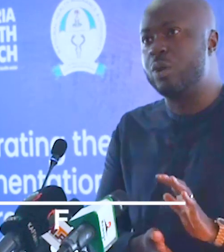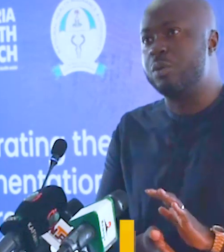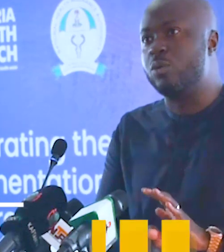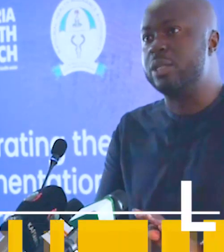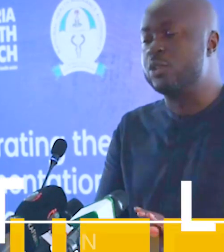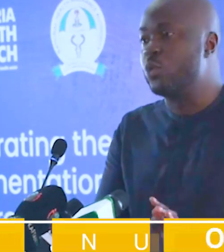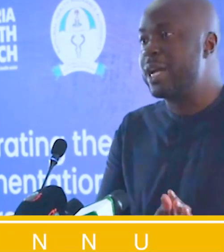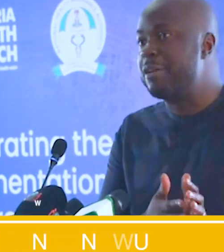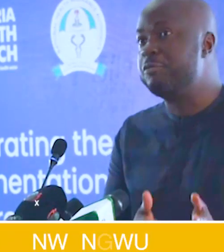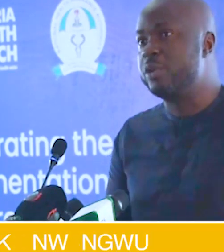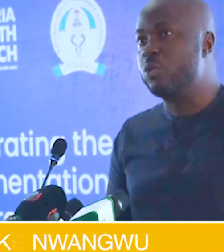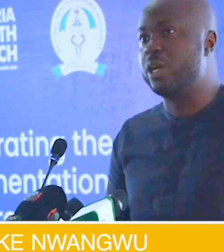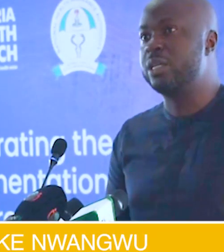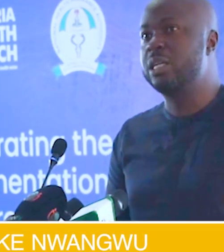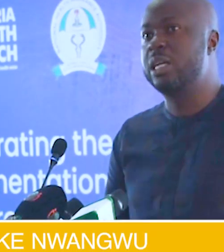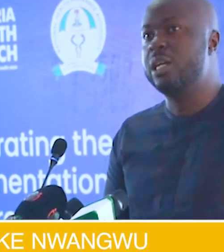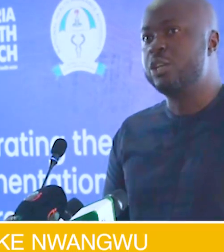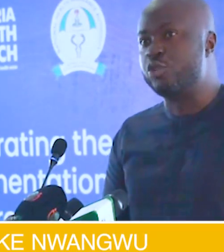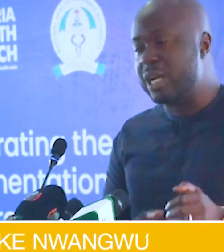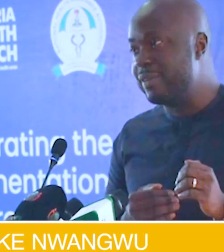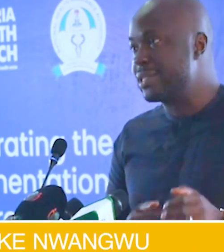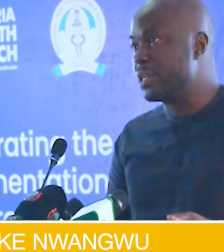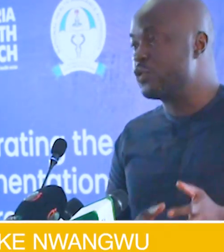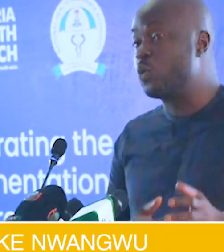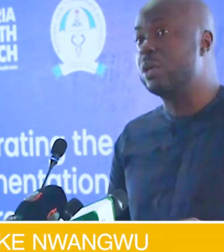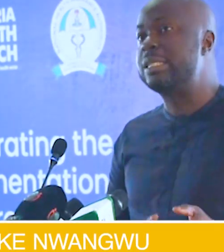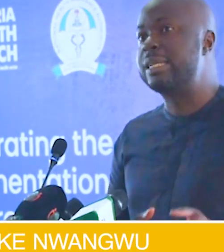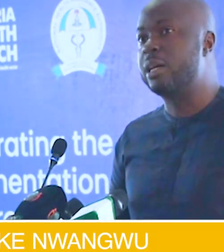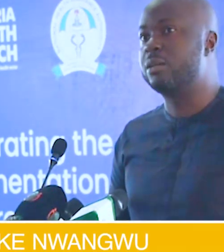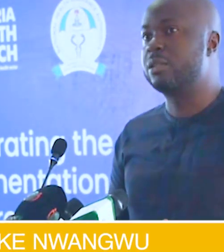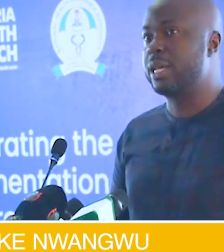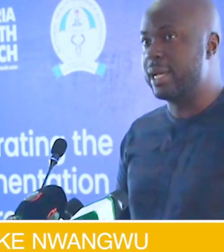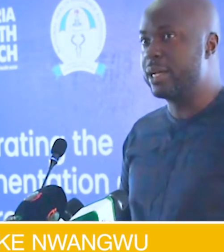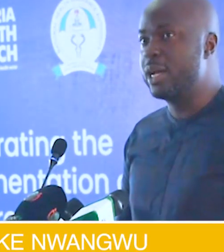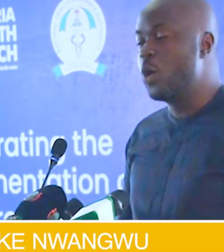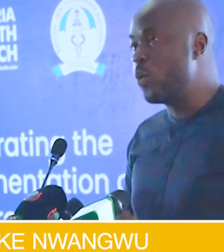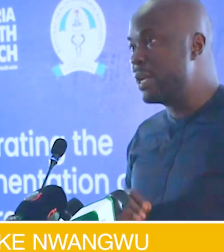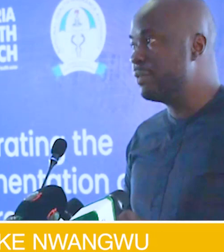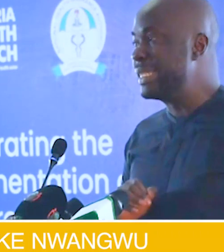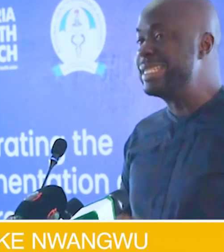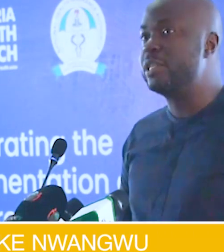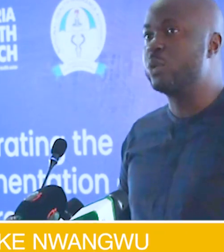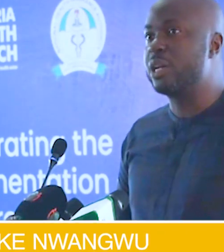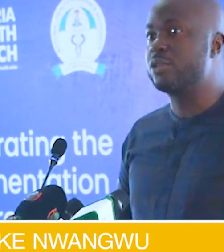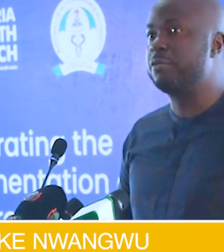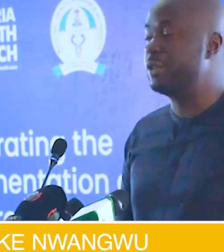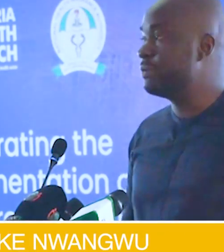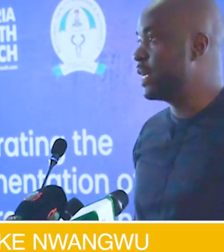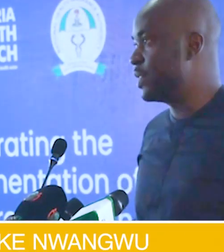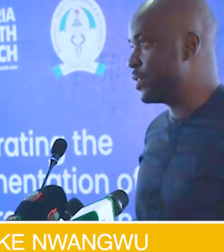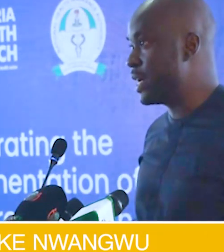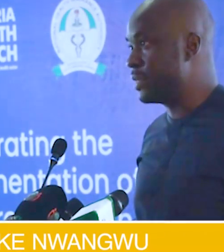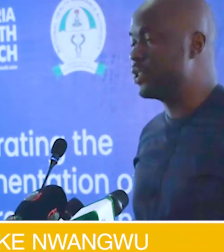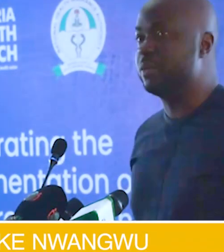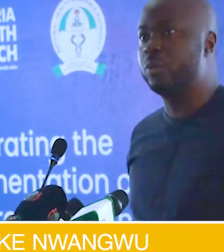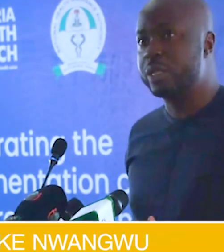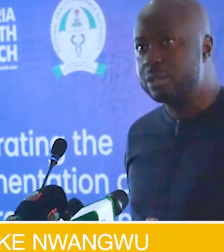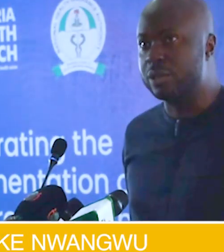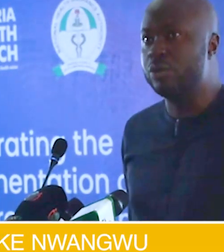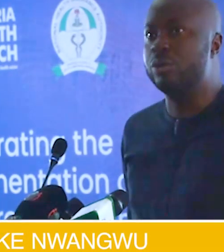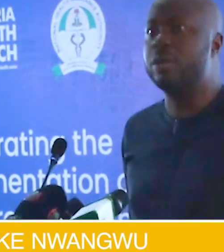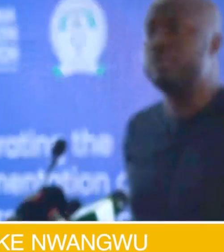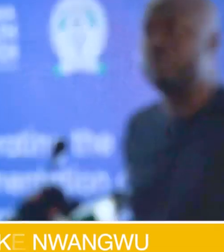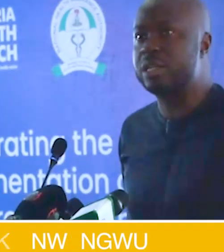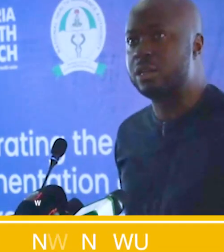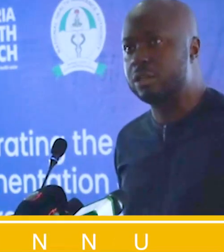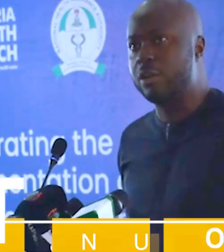the world where we want, where everyone should have access to quality health care whenever they need it without suffering financial hardship, which